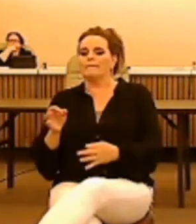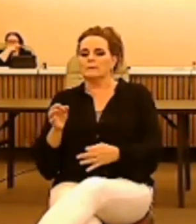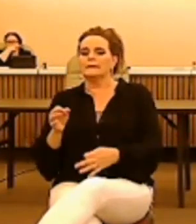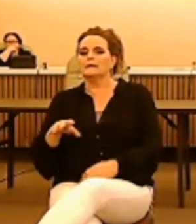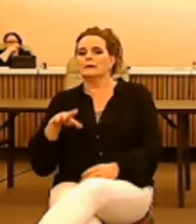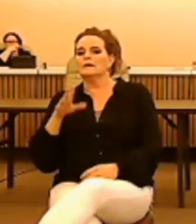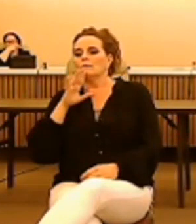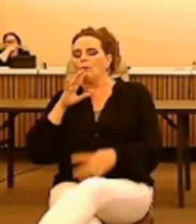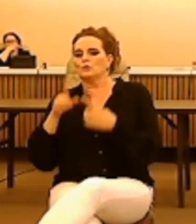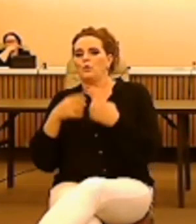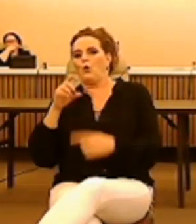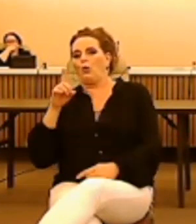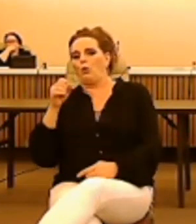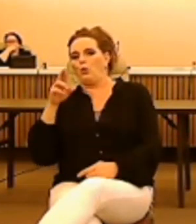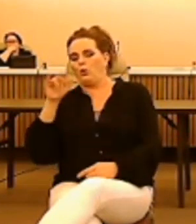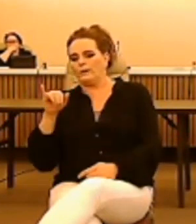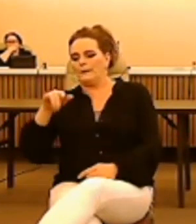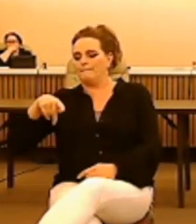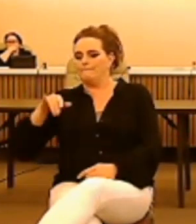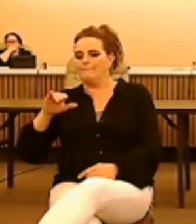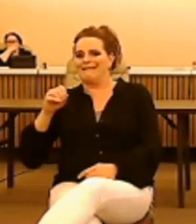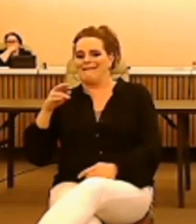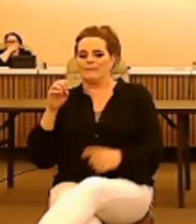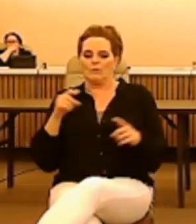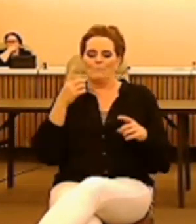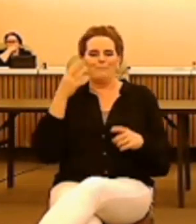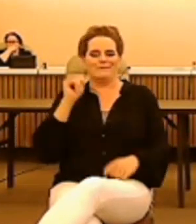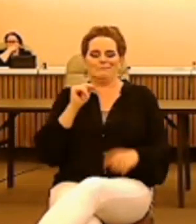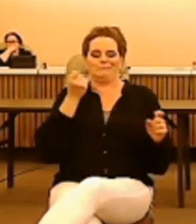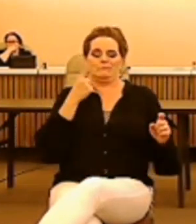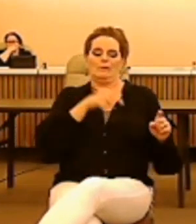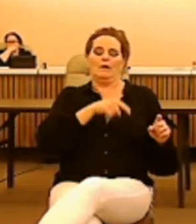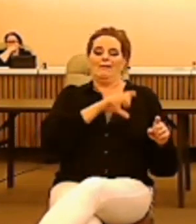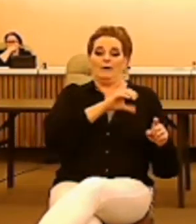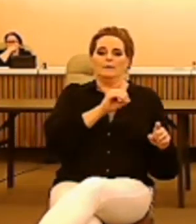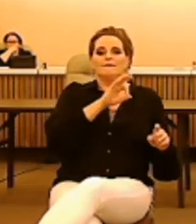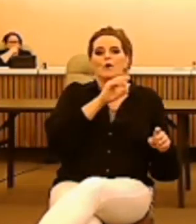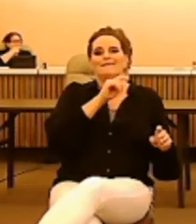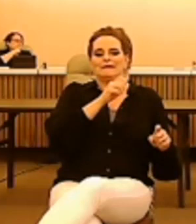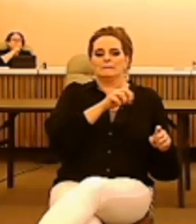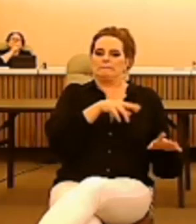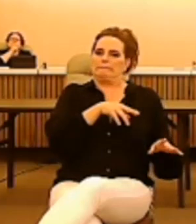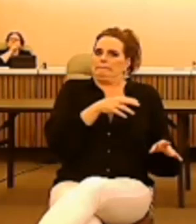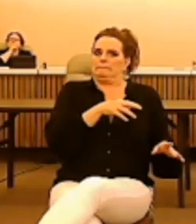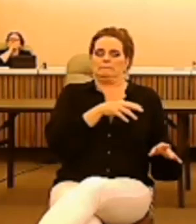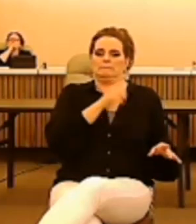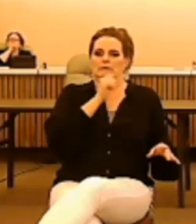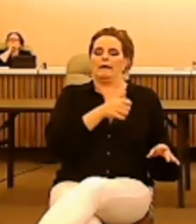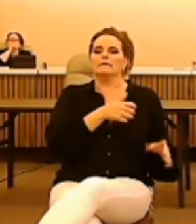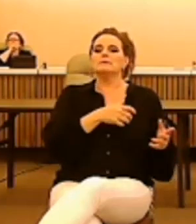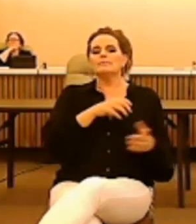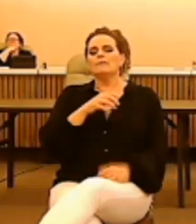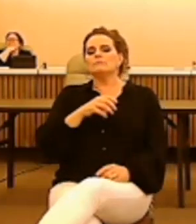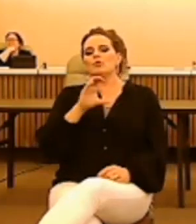attention. Unfortunately, we have no such person at Frontier. Oh, thank you. But Craig can be a bit of a bulldog